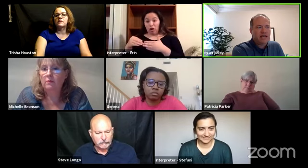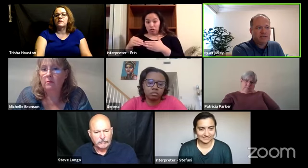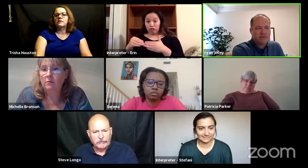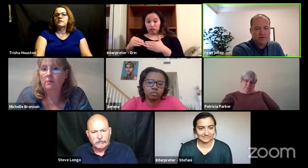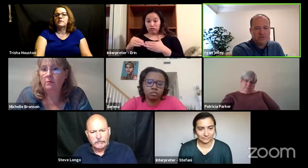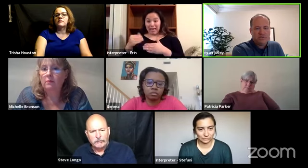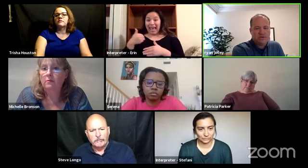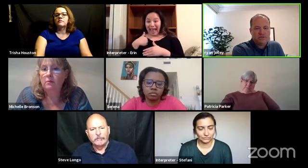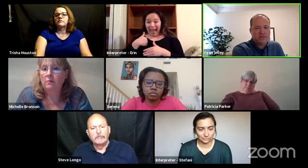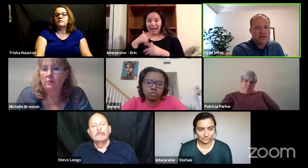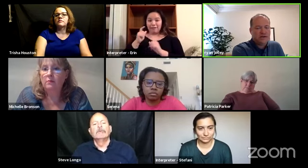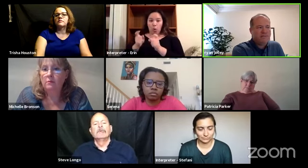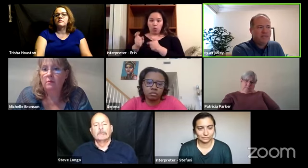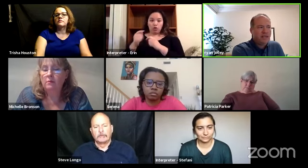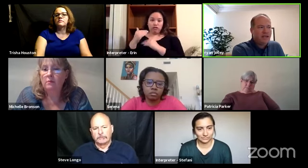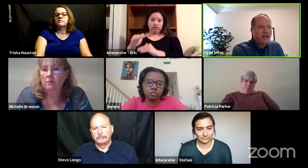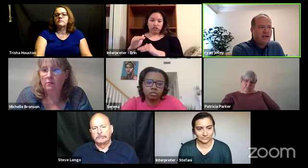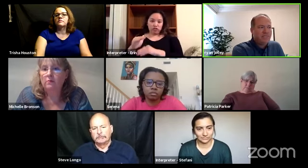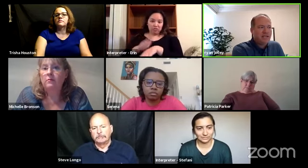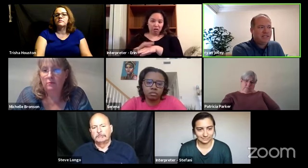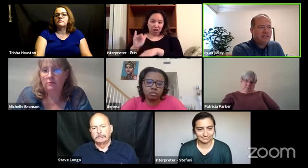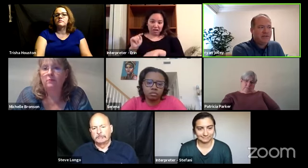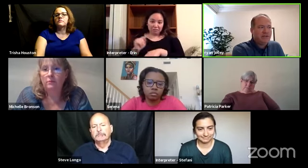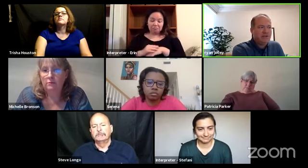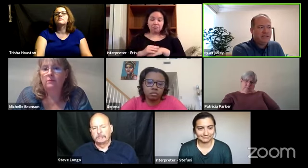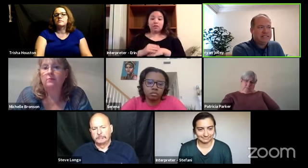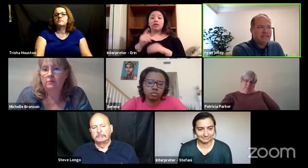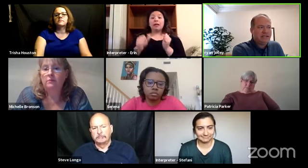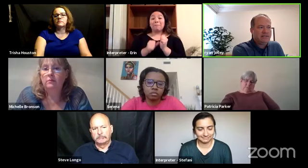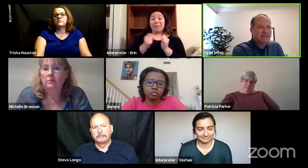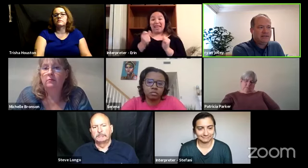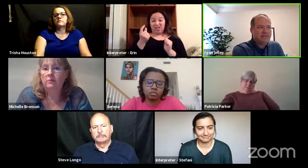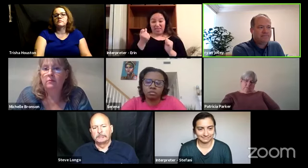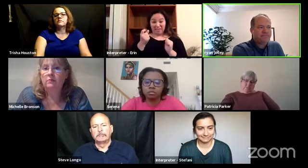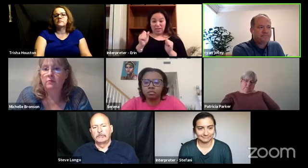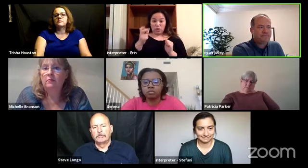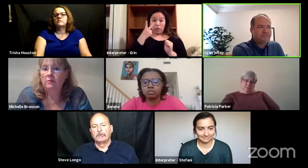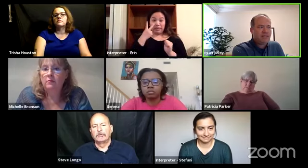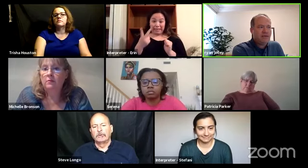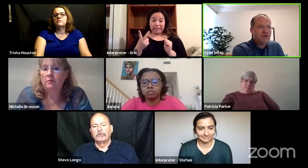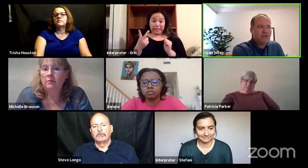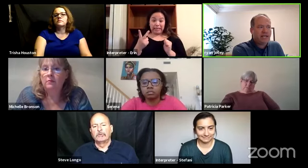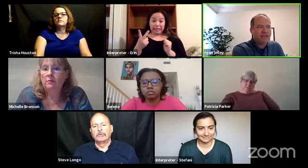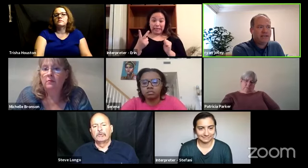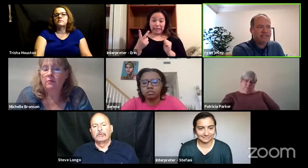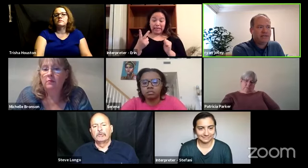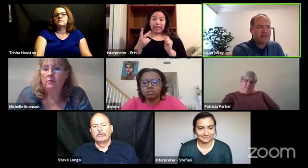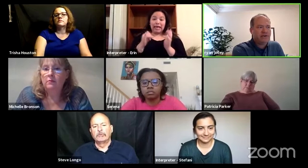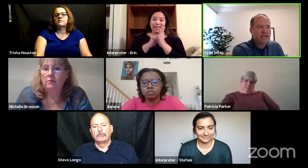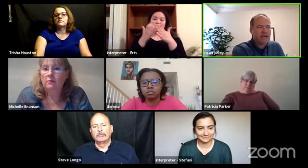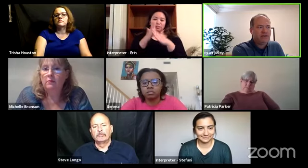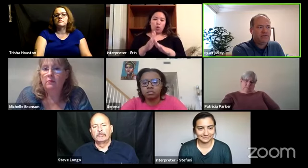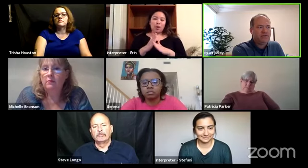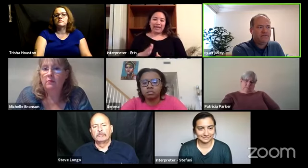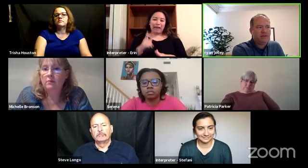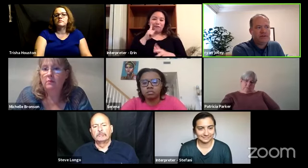has donor restrictions on it. And on page 11, you can see that's broken down into several different categories.